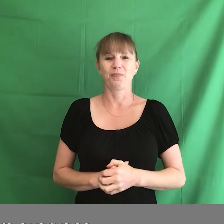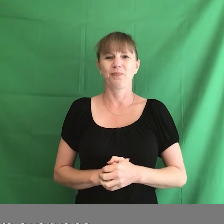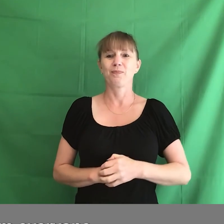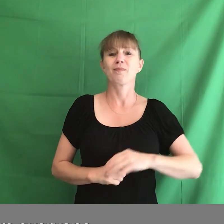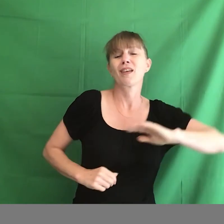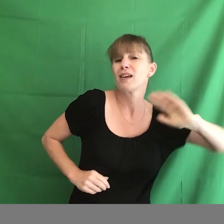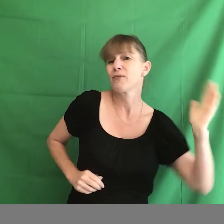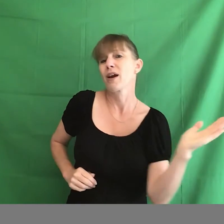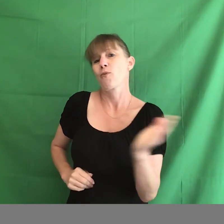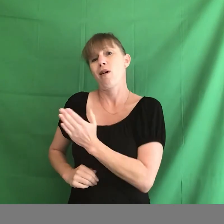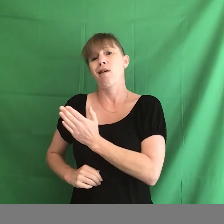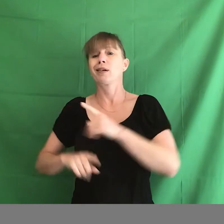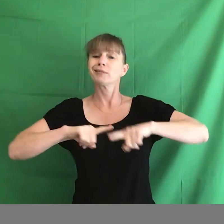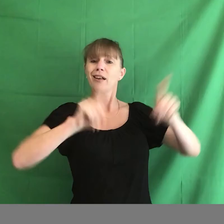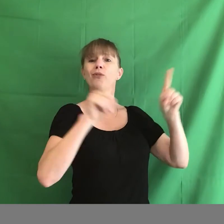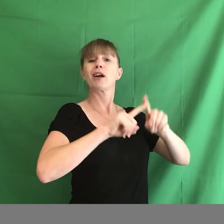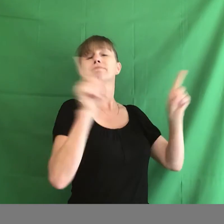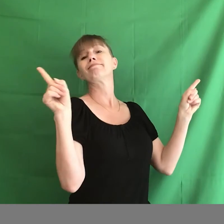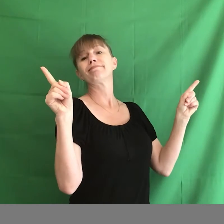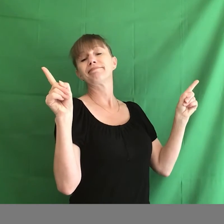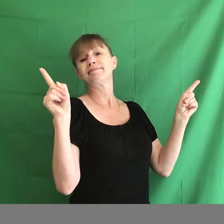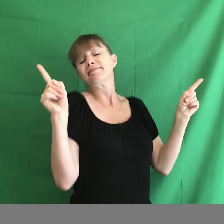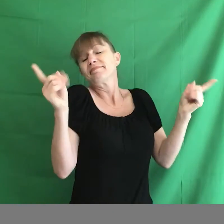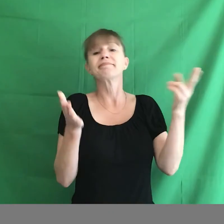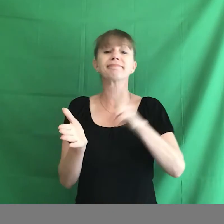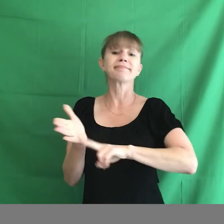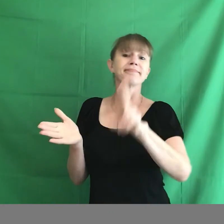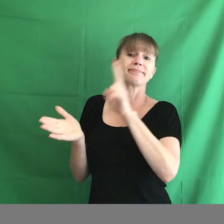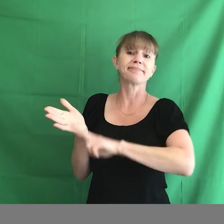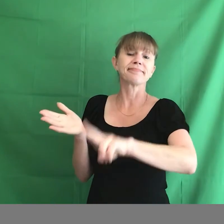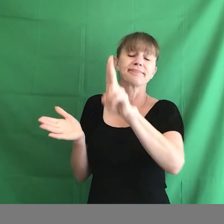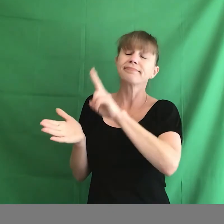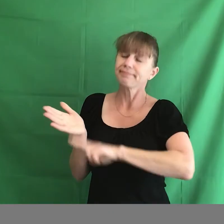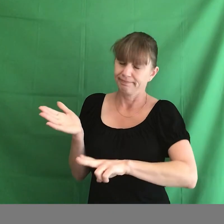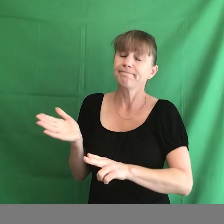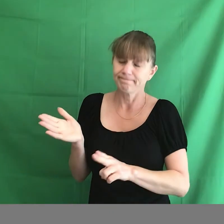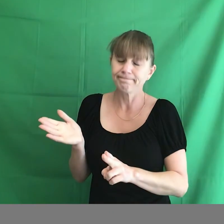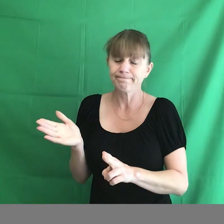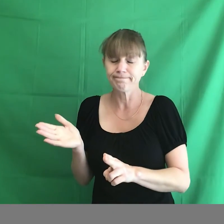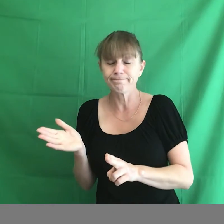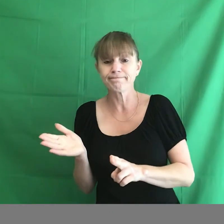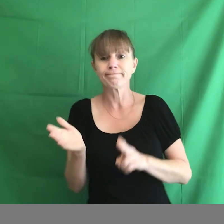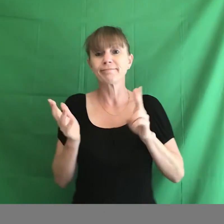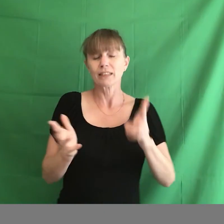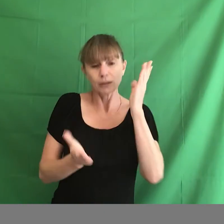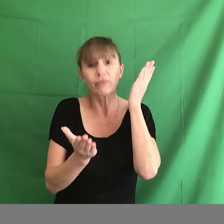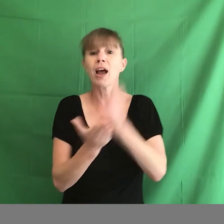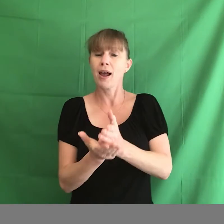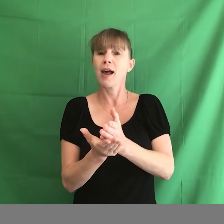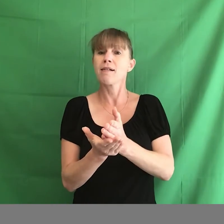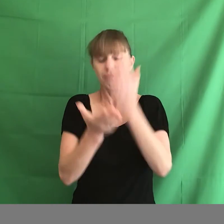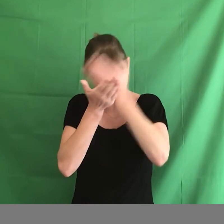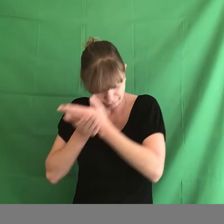Ready? Everyone is different. It's a natural state. It's a